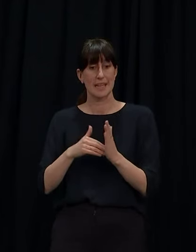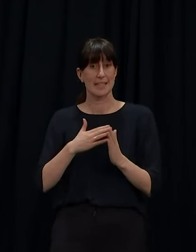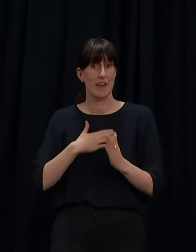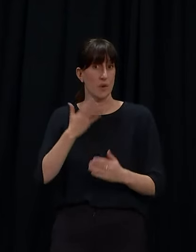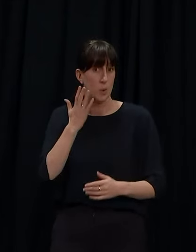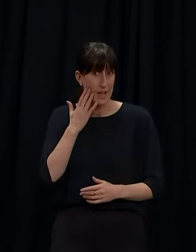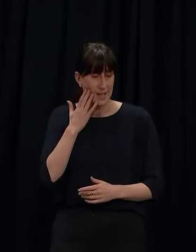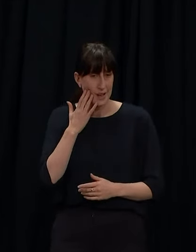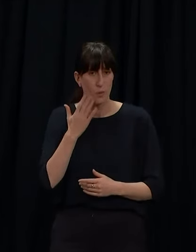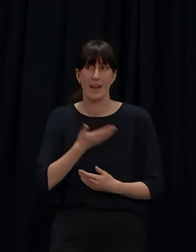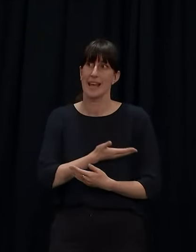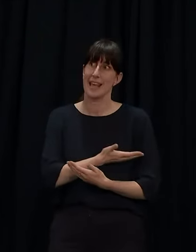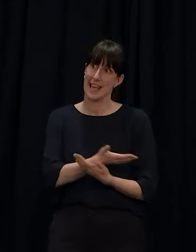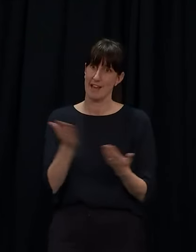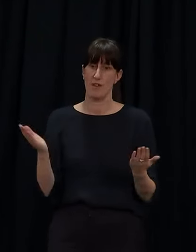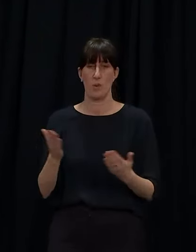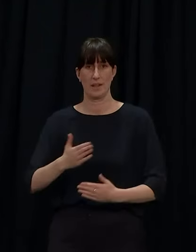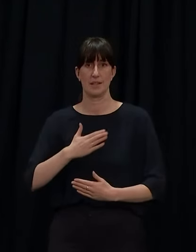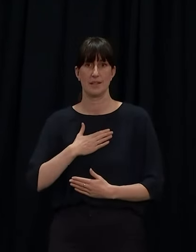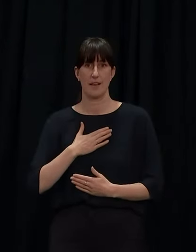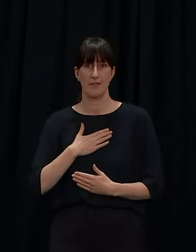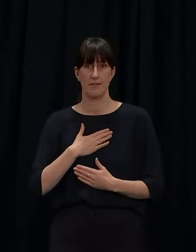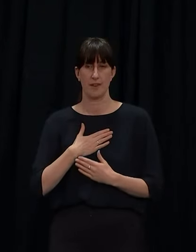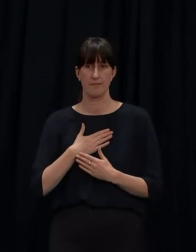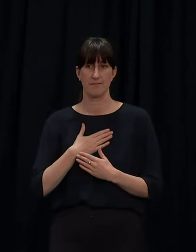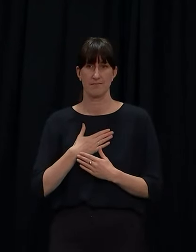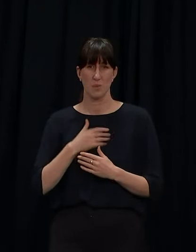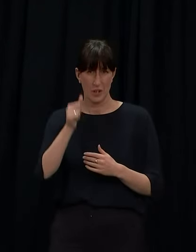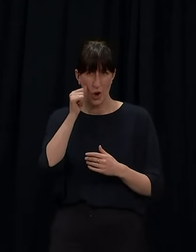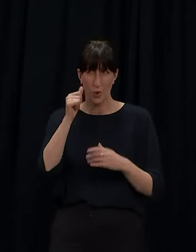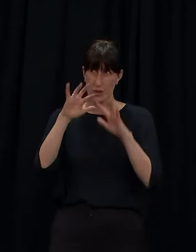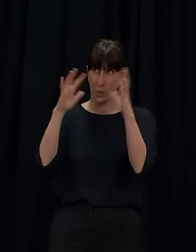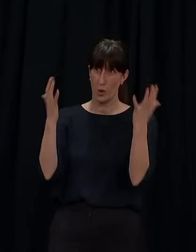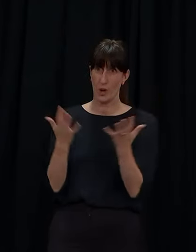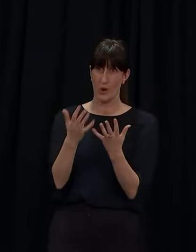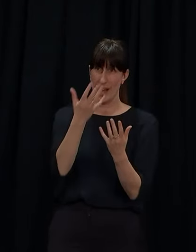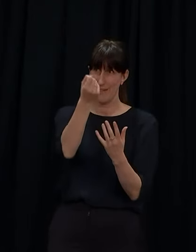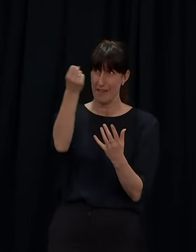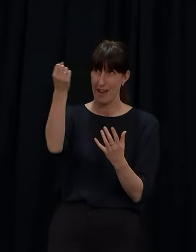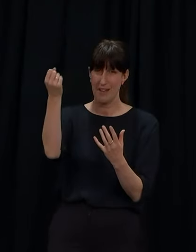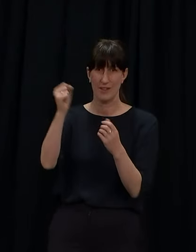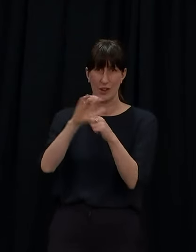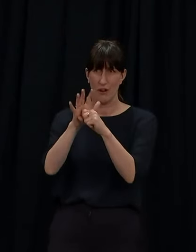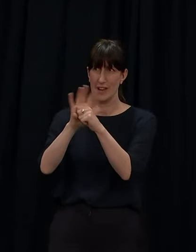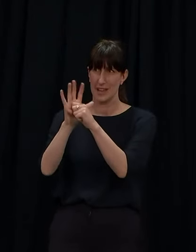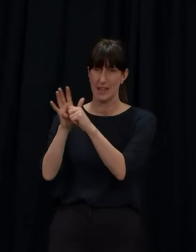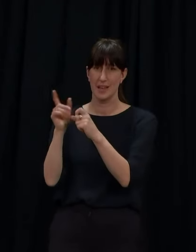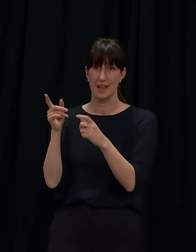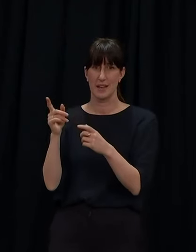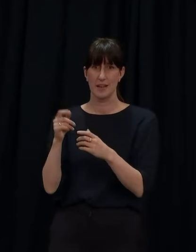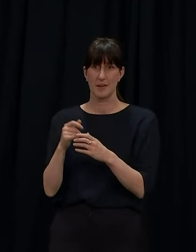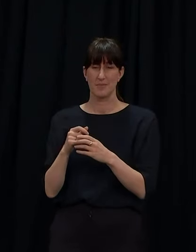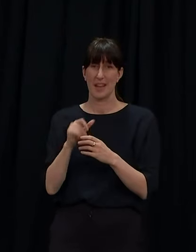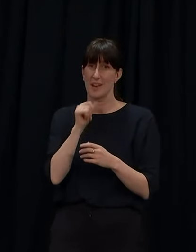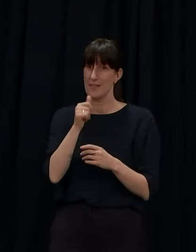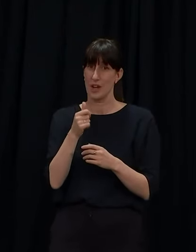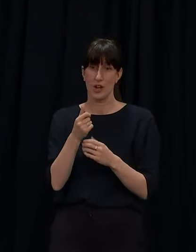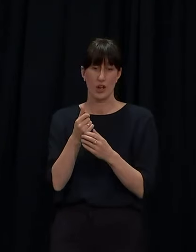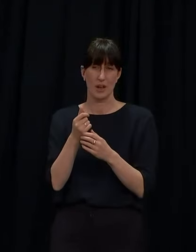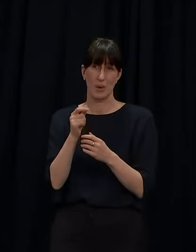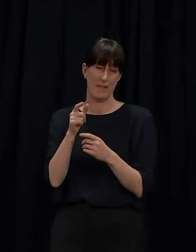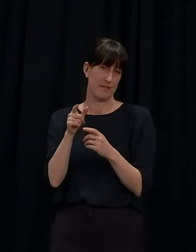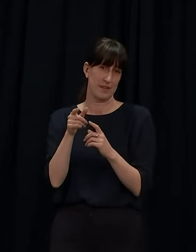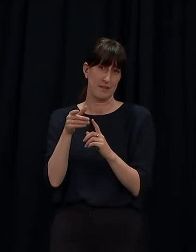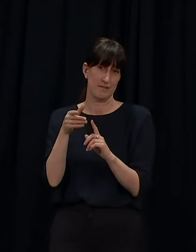that variants thrive in areas where you have low rates of vaccination